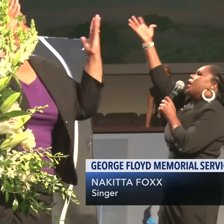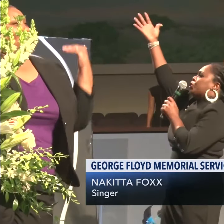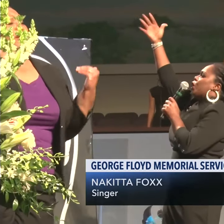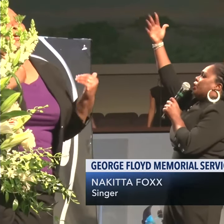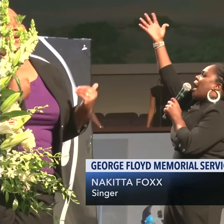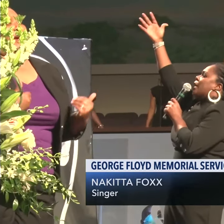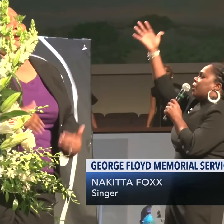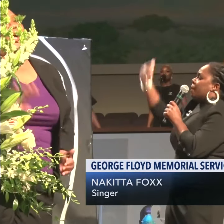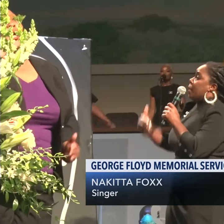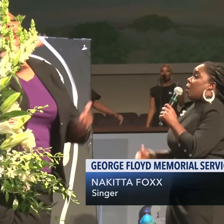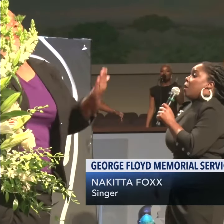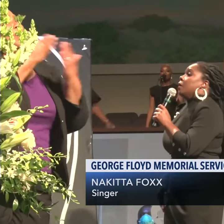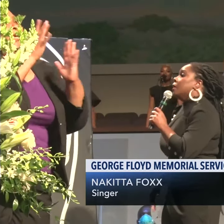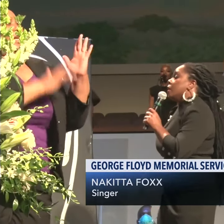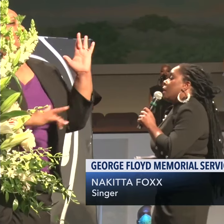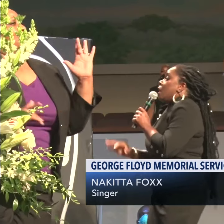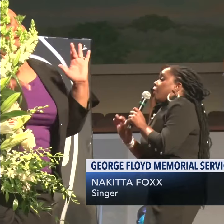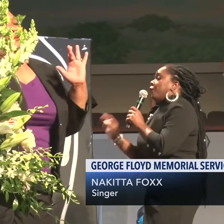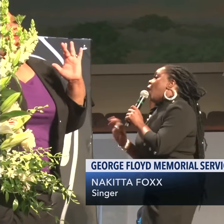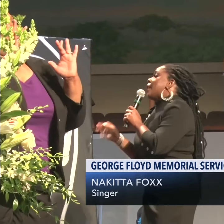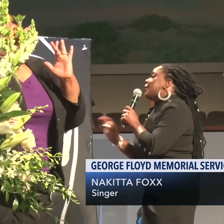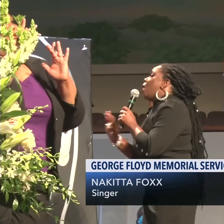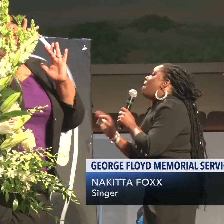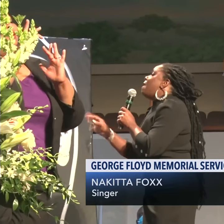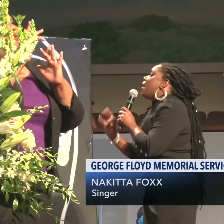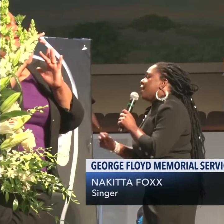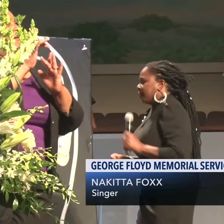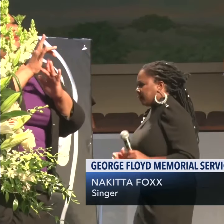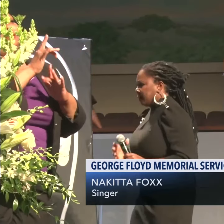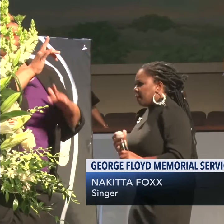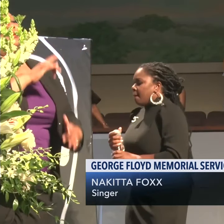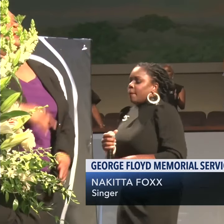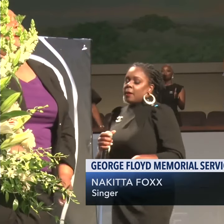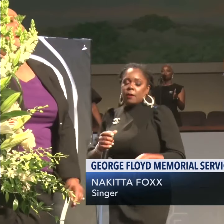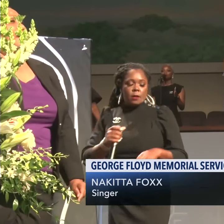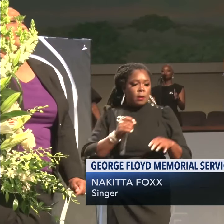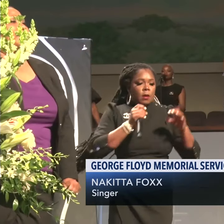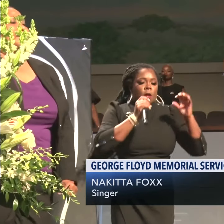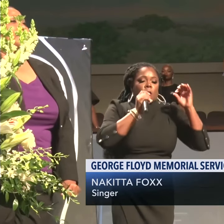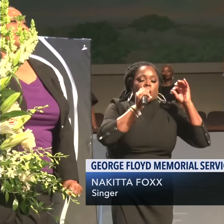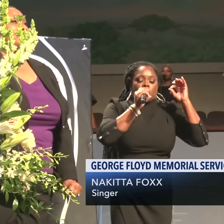for your goodness, Jesus. For your